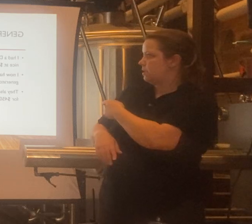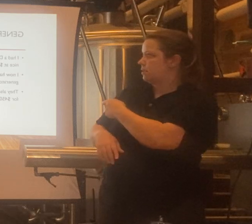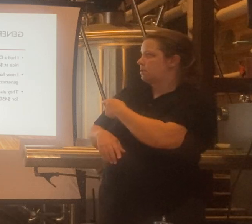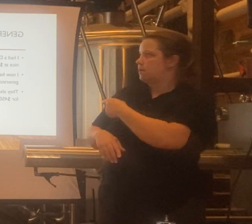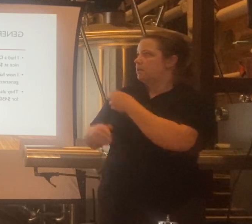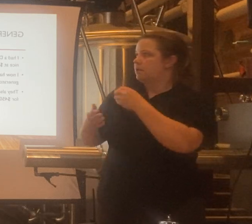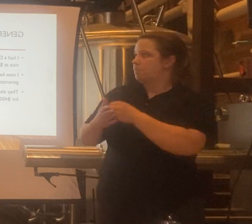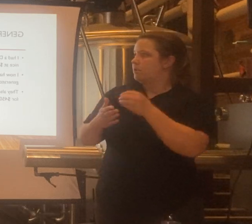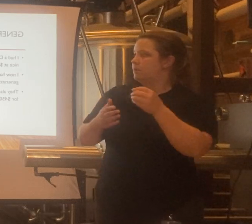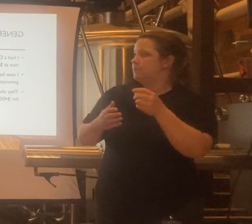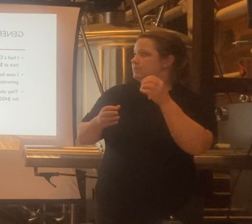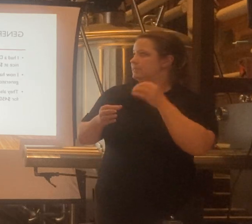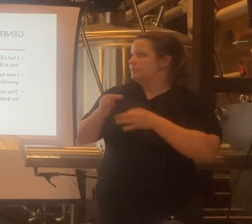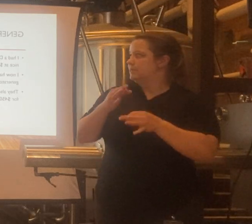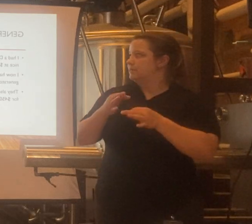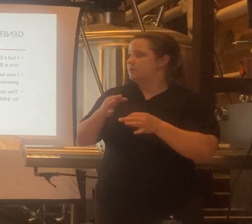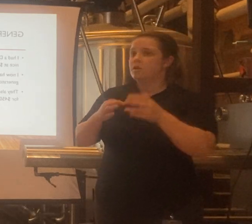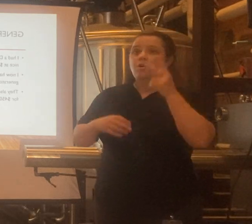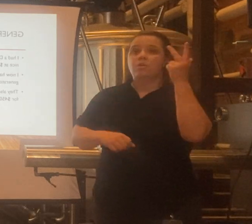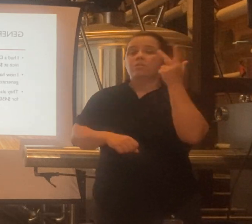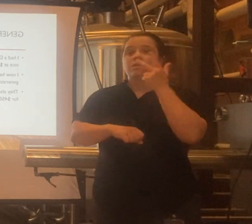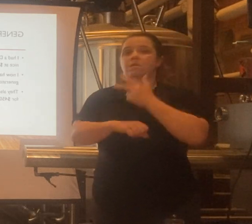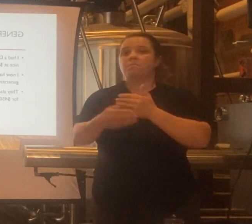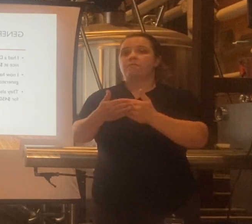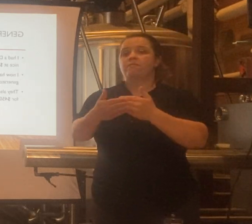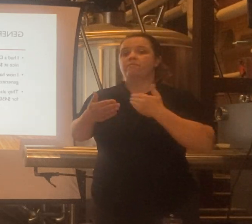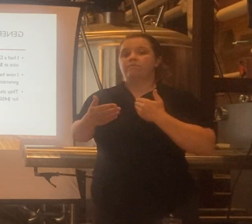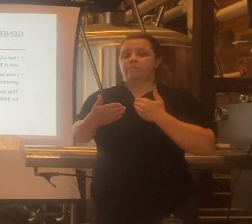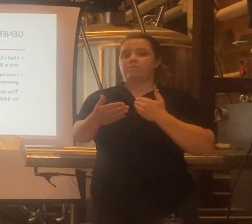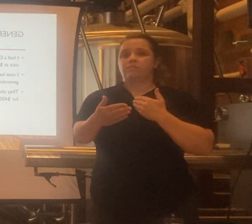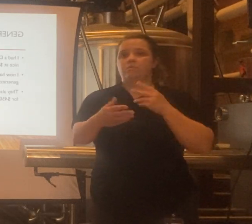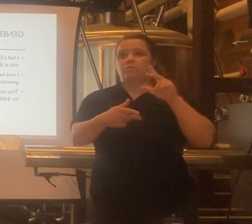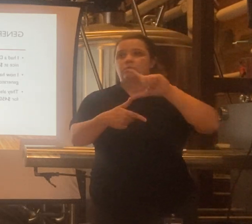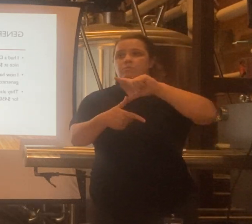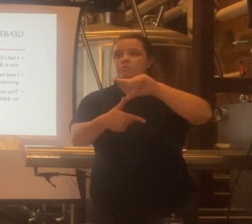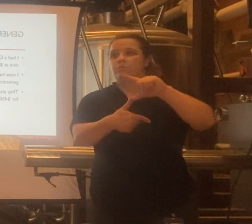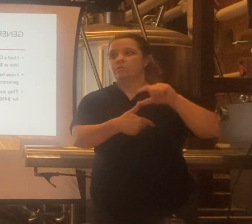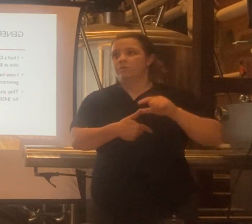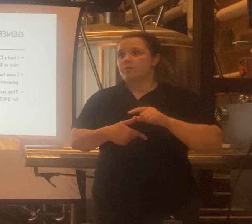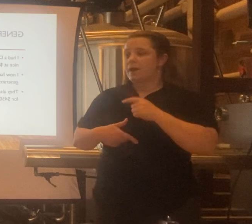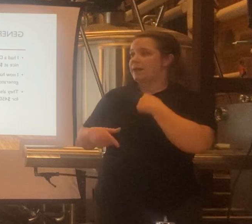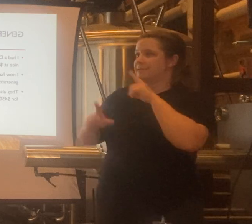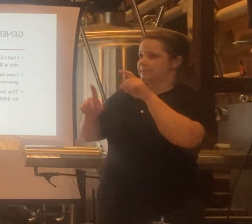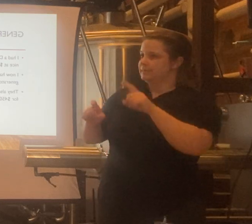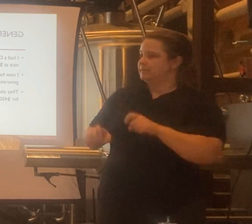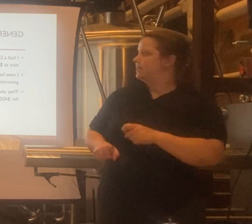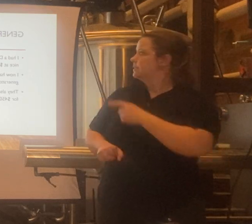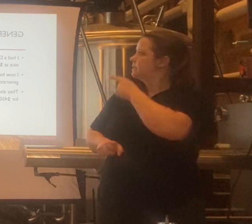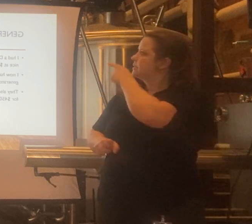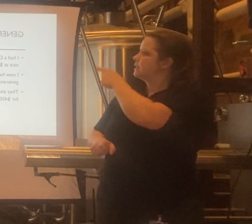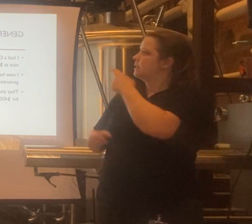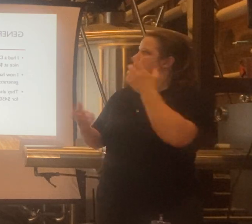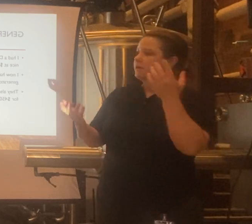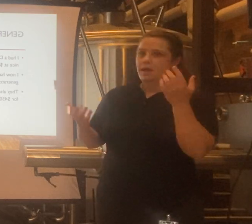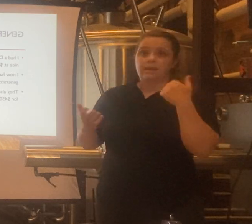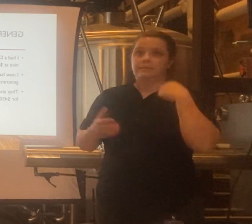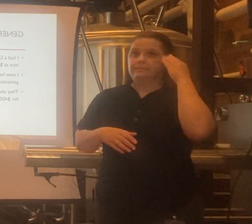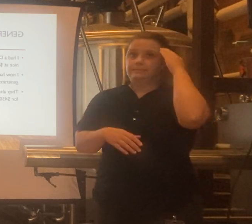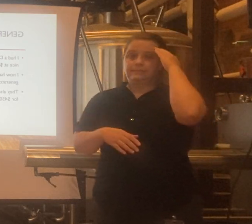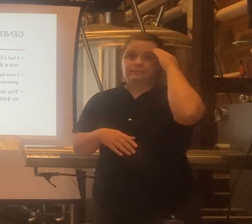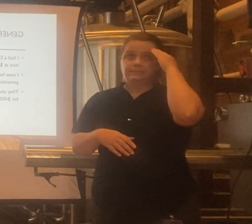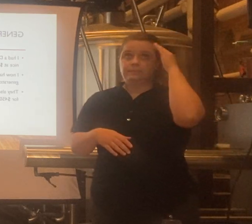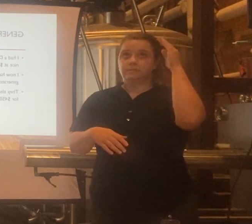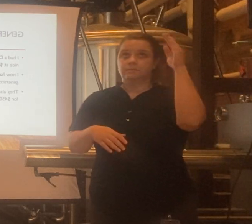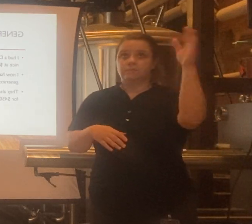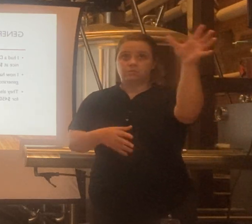hit, I tested this to make sure it actually ran, because I never tested it. I had it for like a year. And I said, I really should start that, not even knowing there was a storm